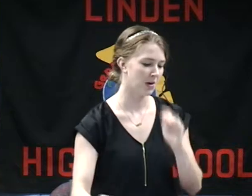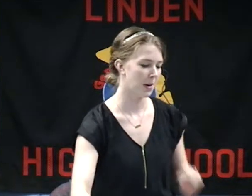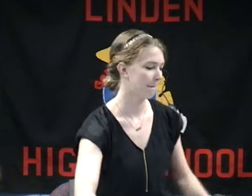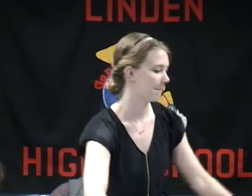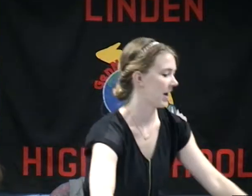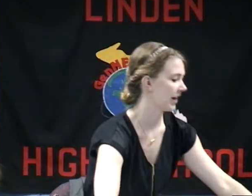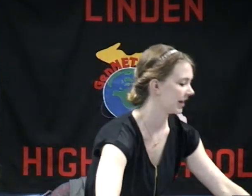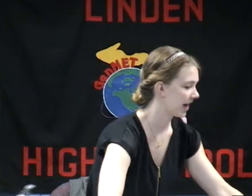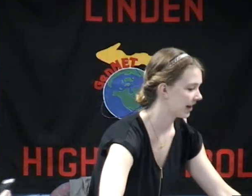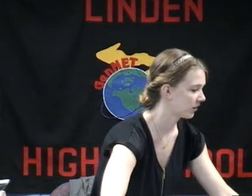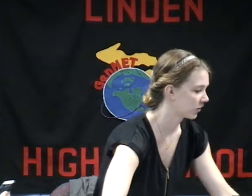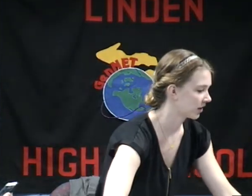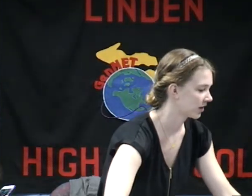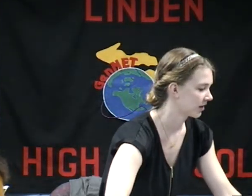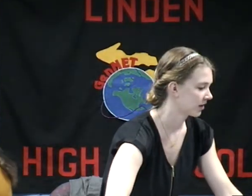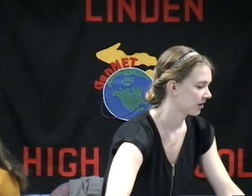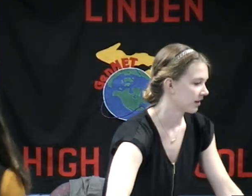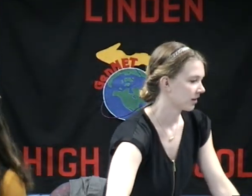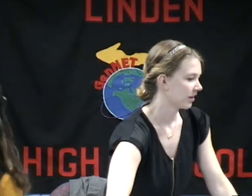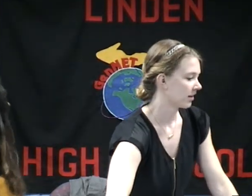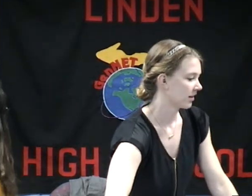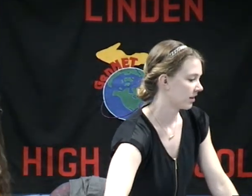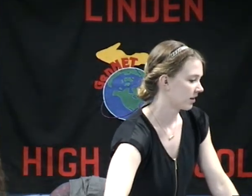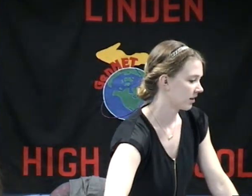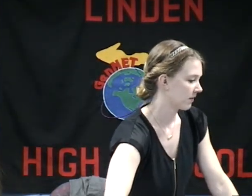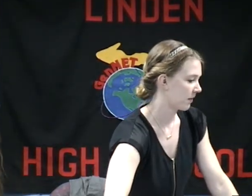gonna be black at first, but then I found this lipstick.